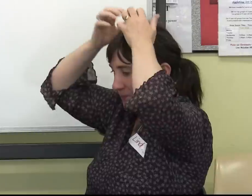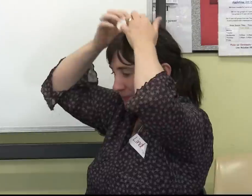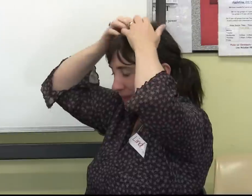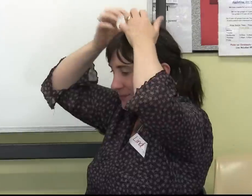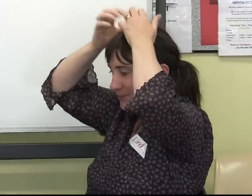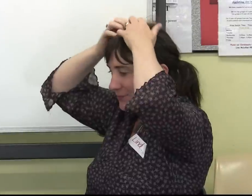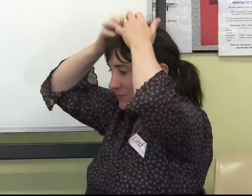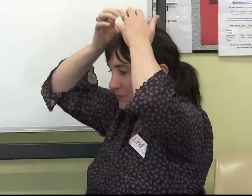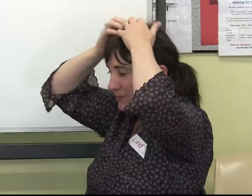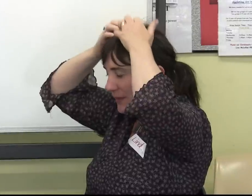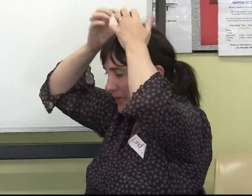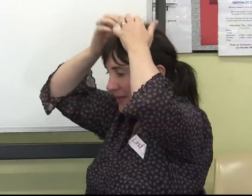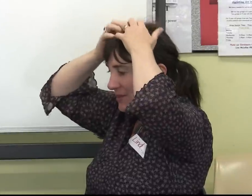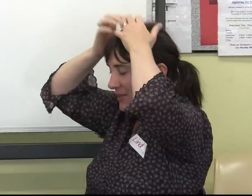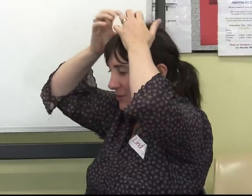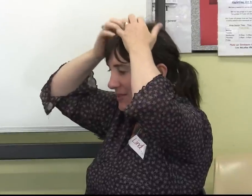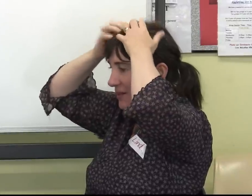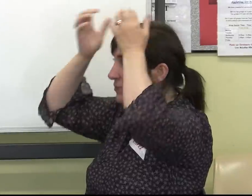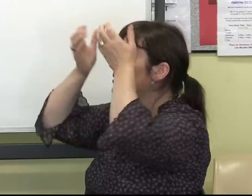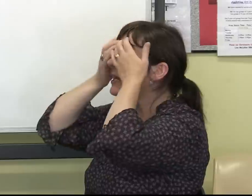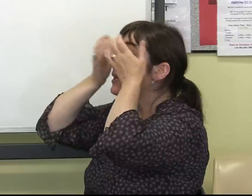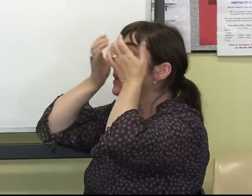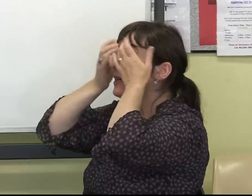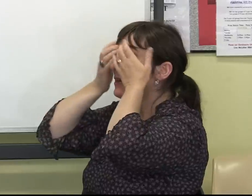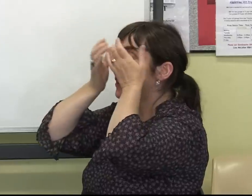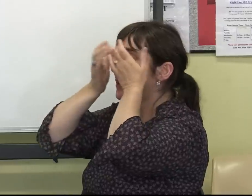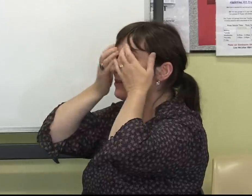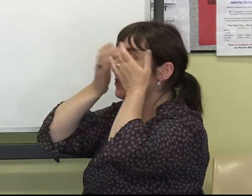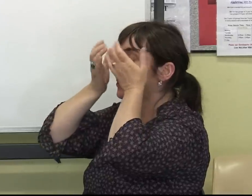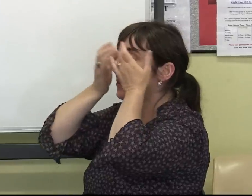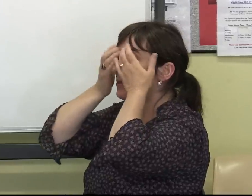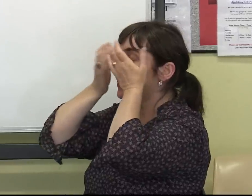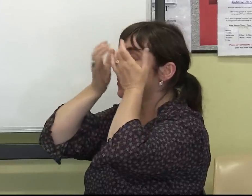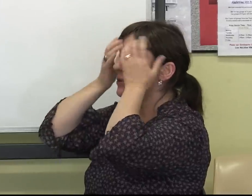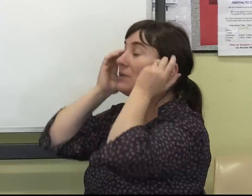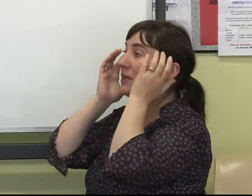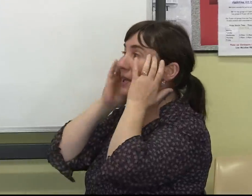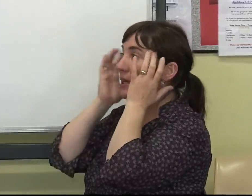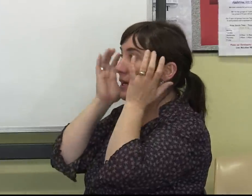and things I tell myself About not doing what I want to do. All this remaining